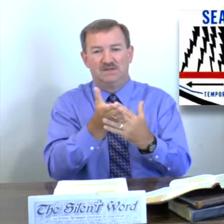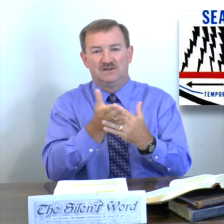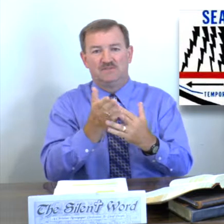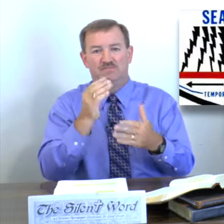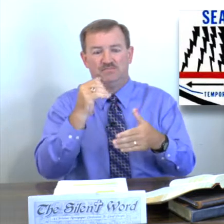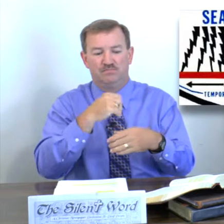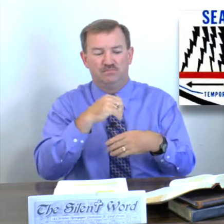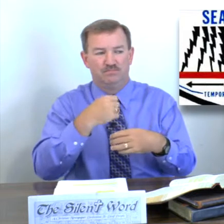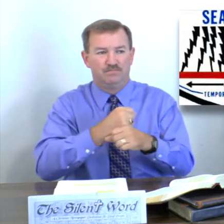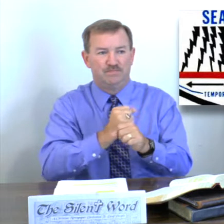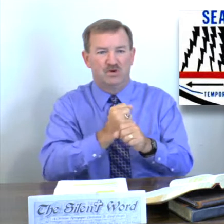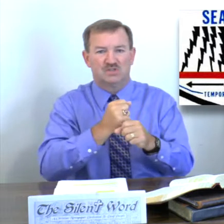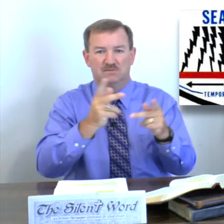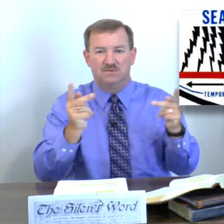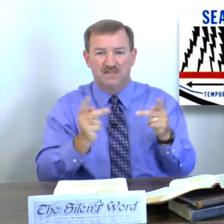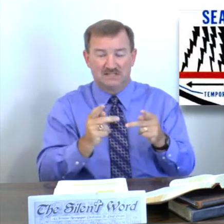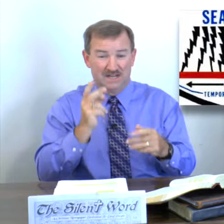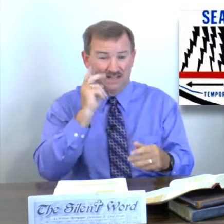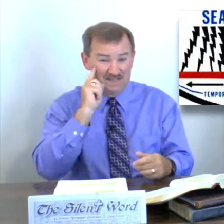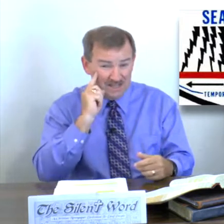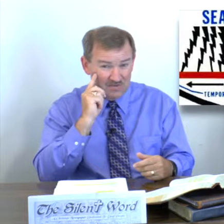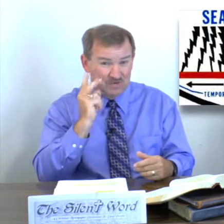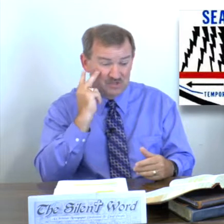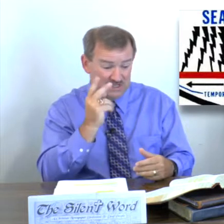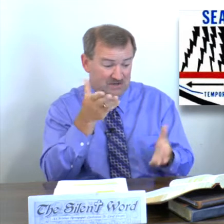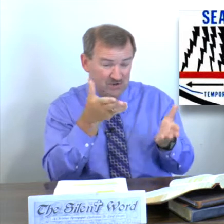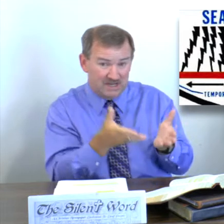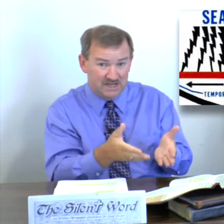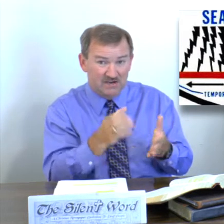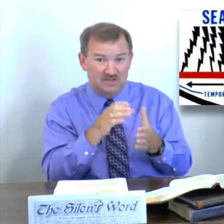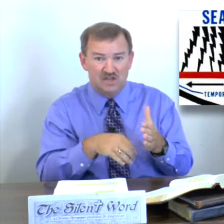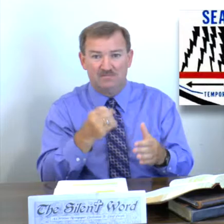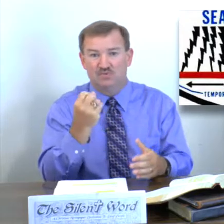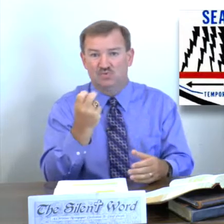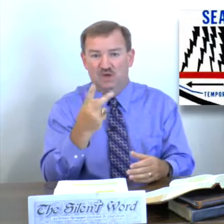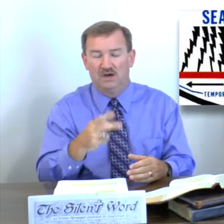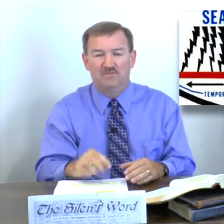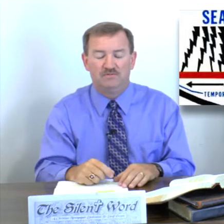middle marks the place that I think we're seeing right here in chapter 12.